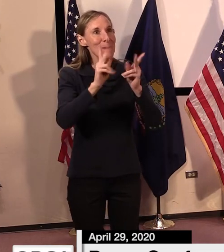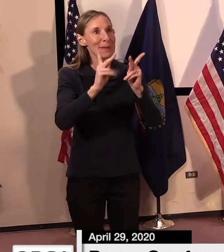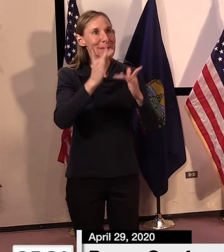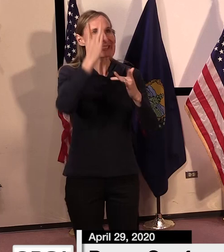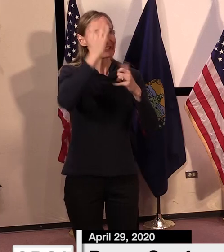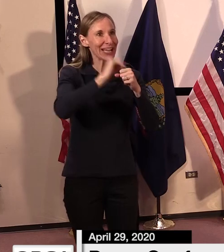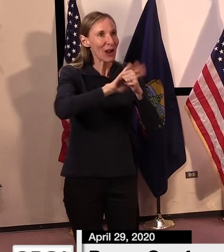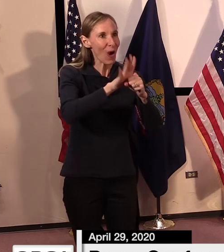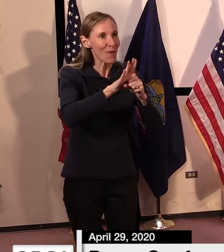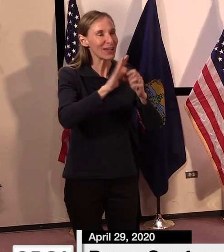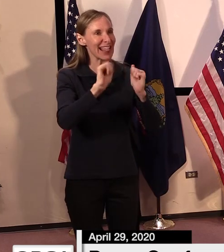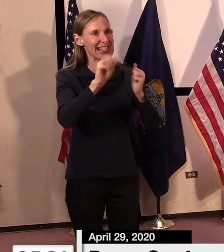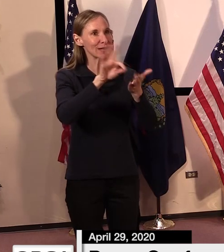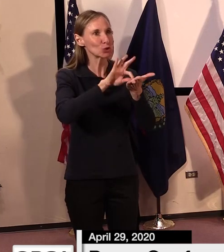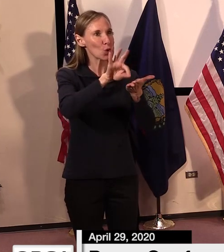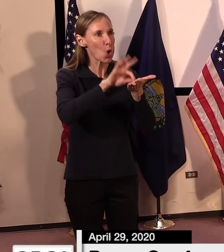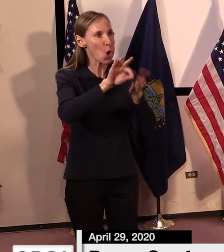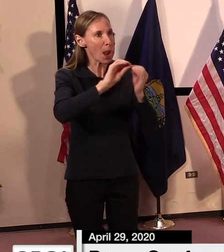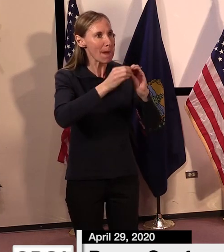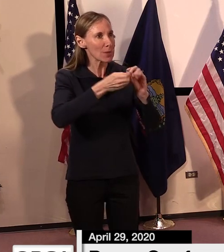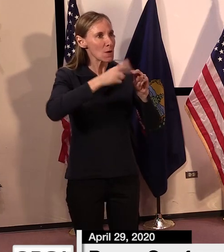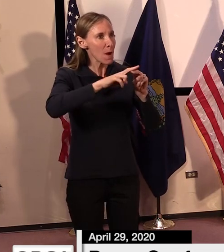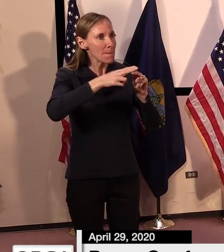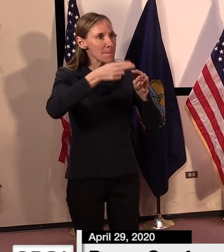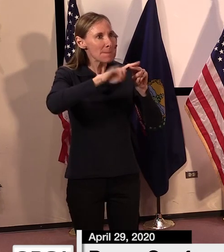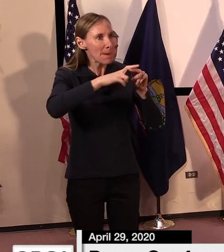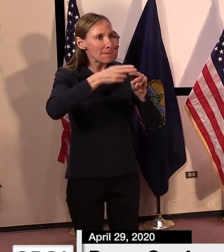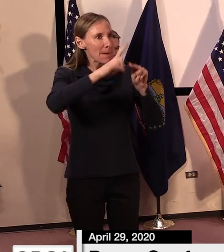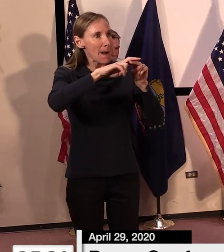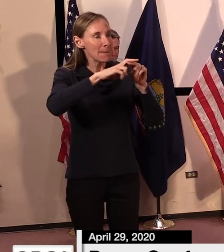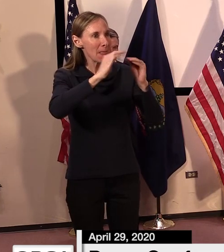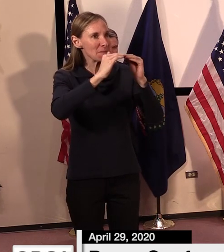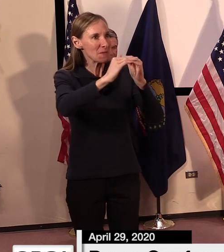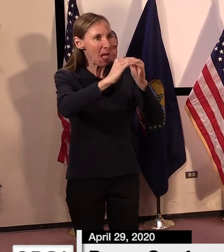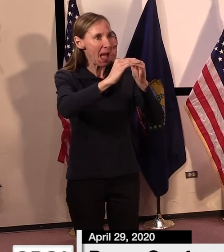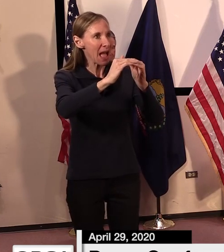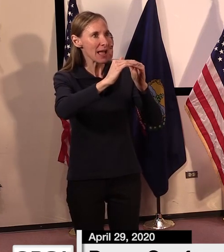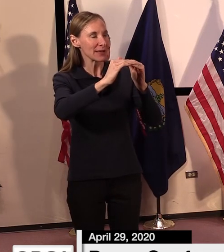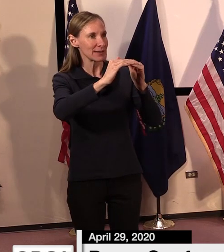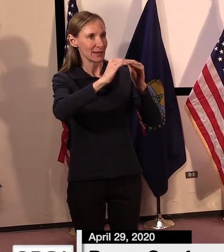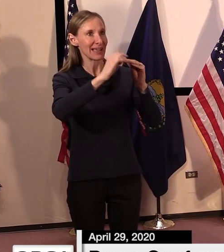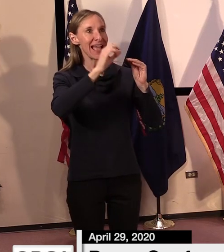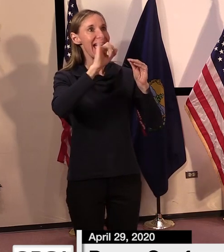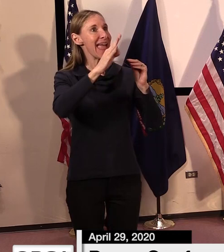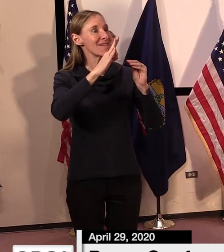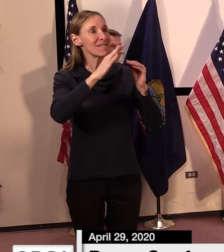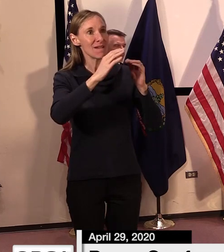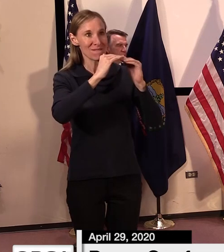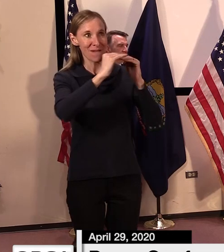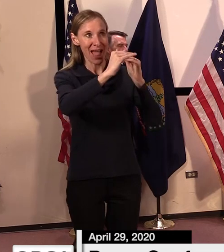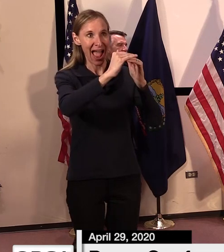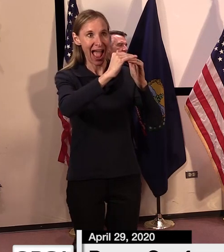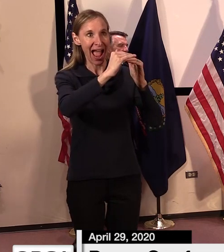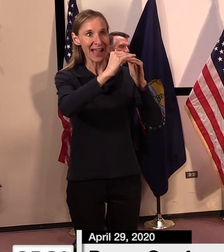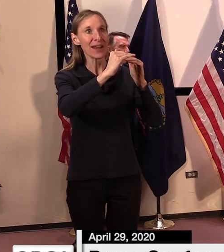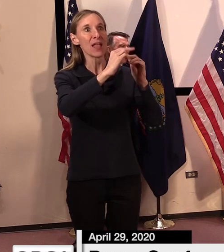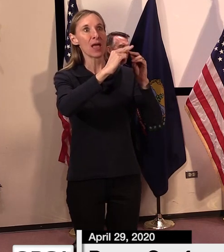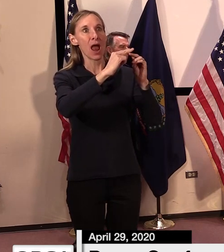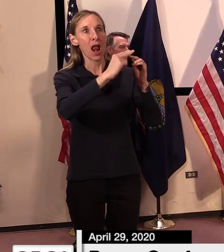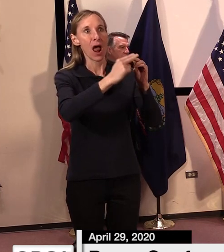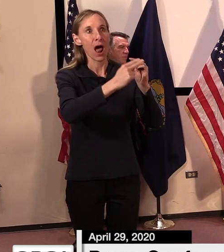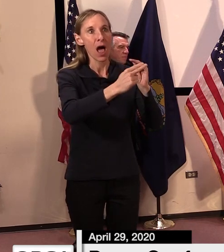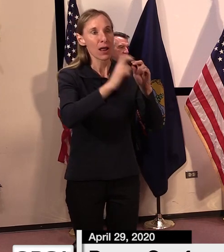and might see it as a failure at any number of levels if the case number